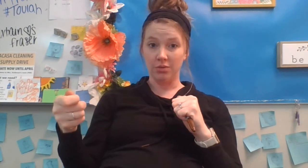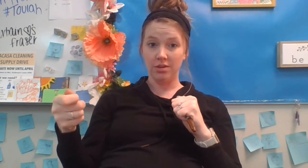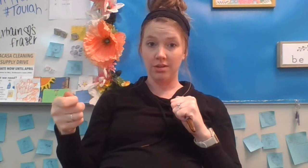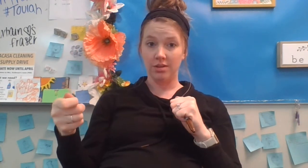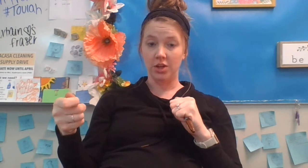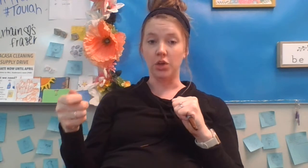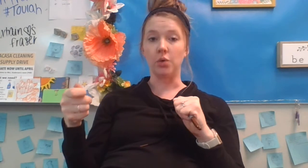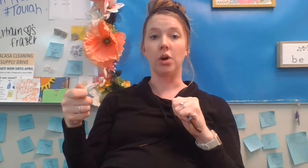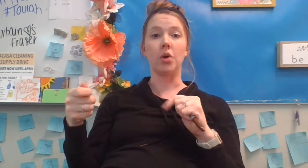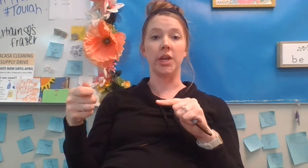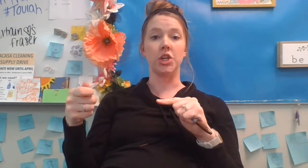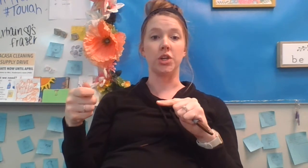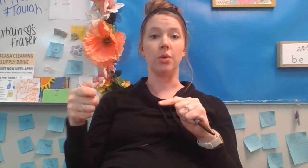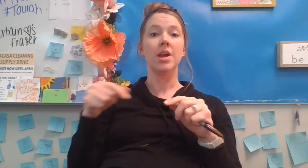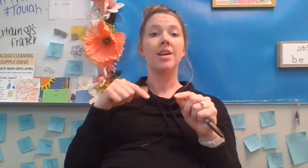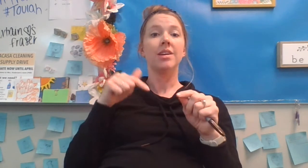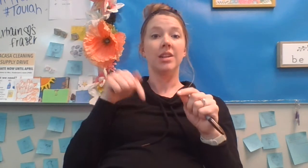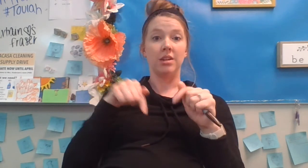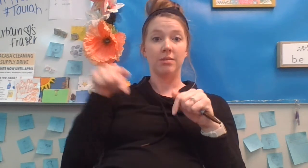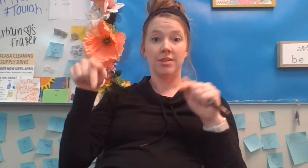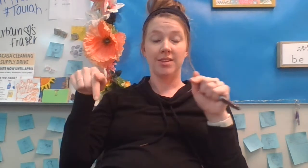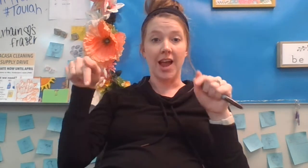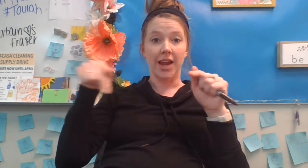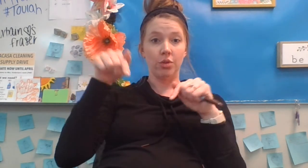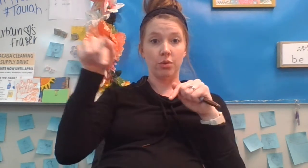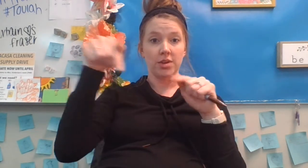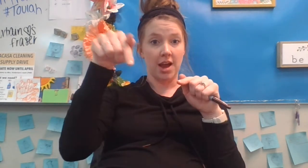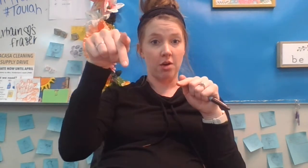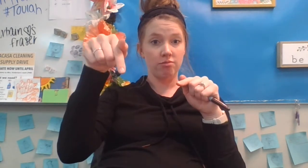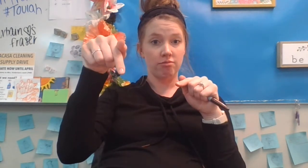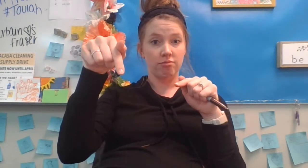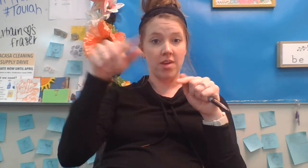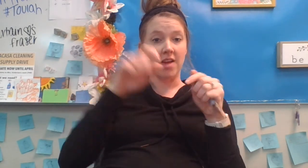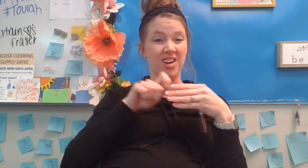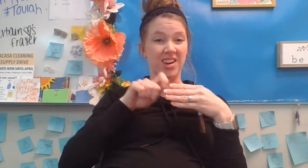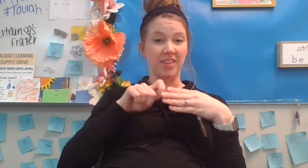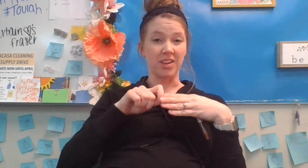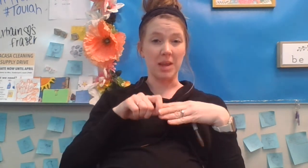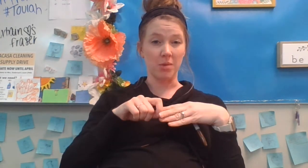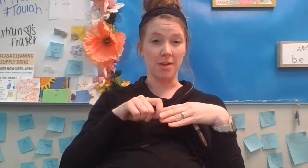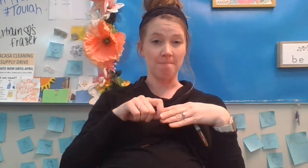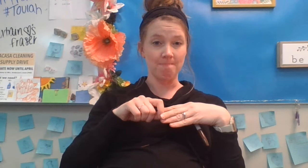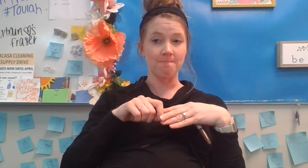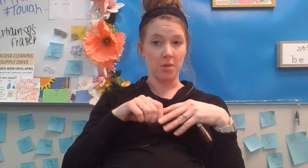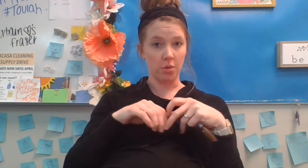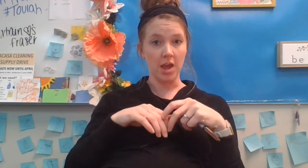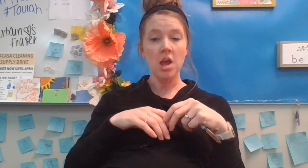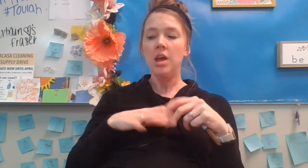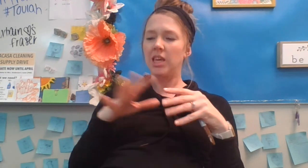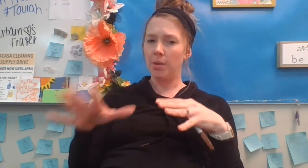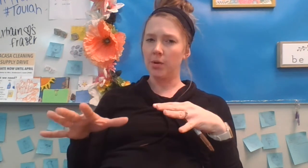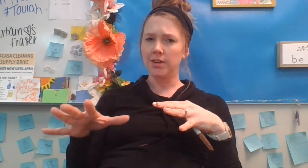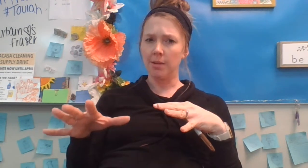town. You are going to sign through the town, and they're gonna have to label it, okay? Keep it pretty